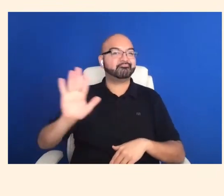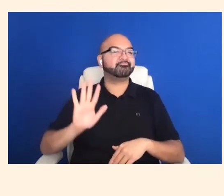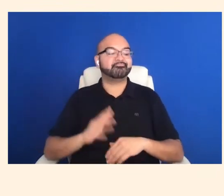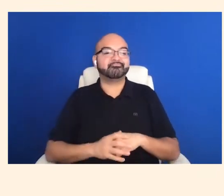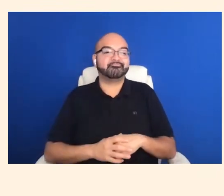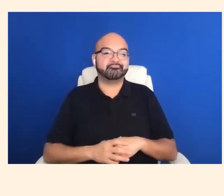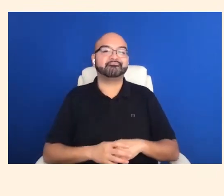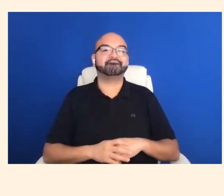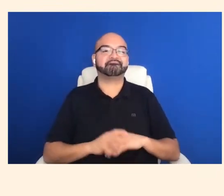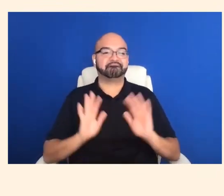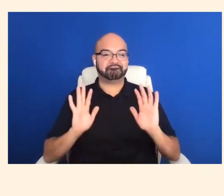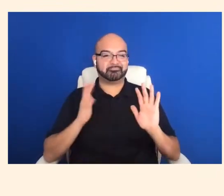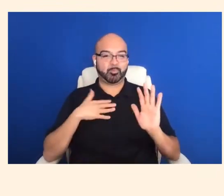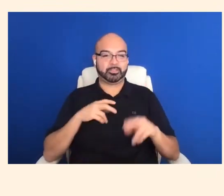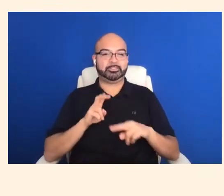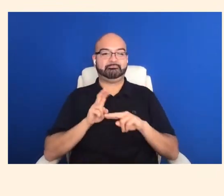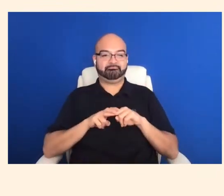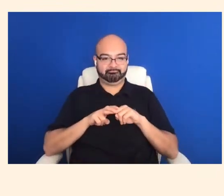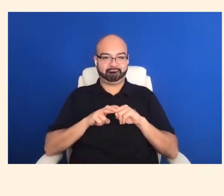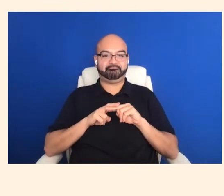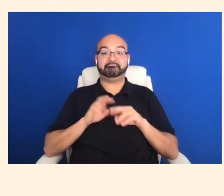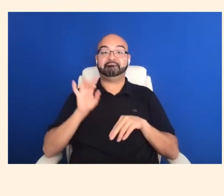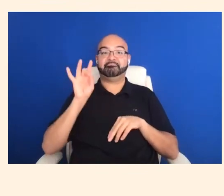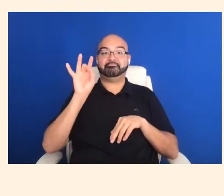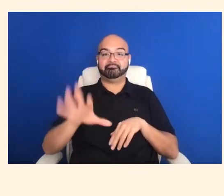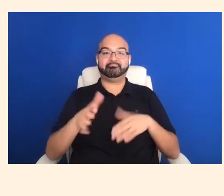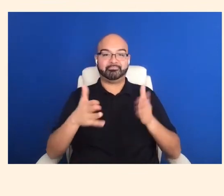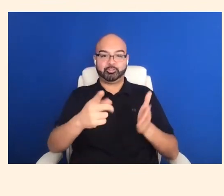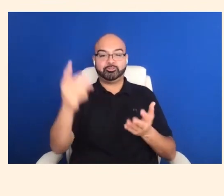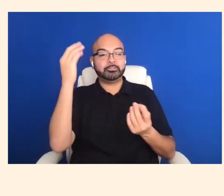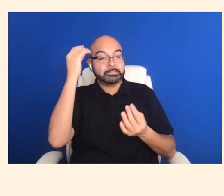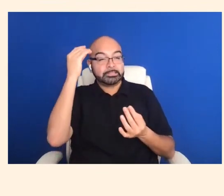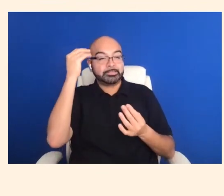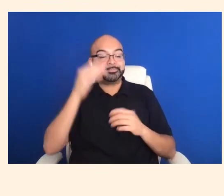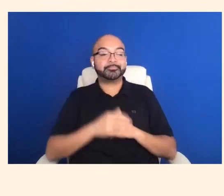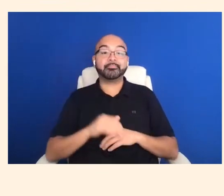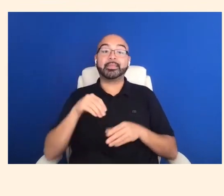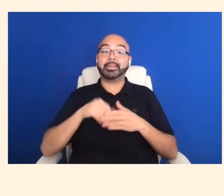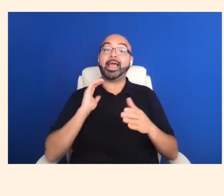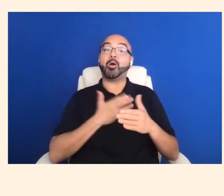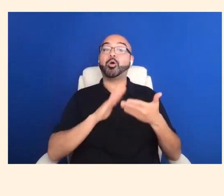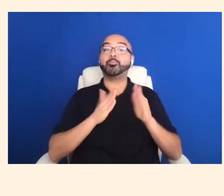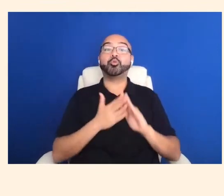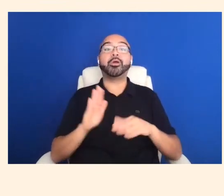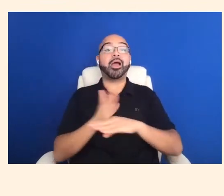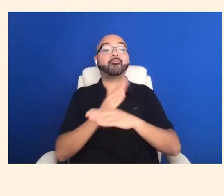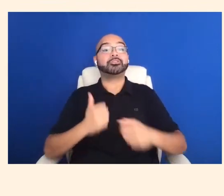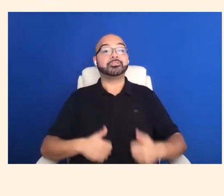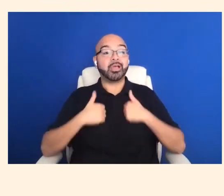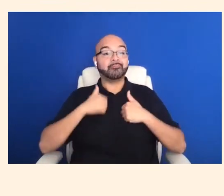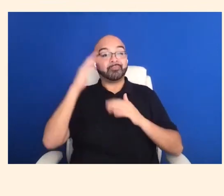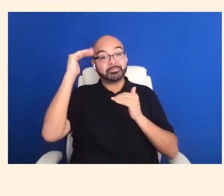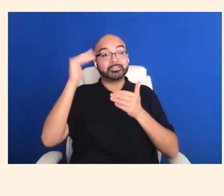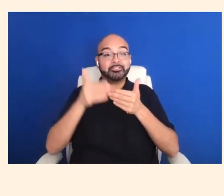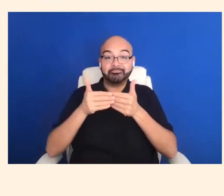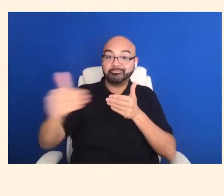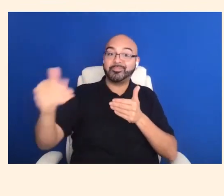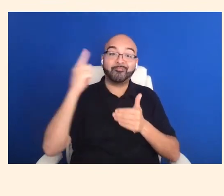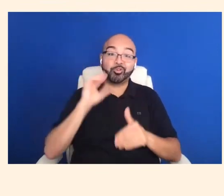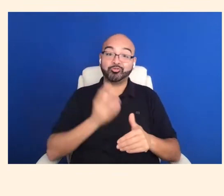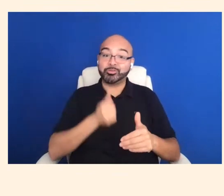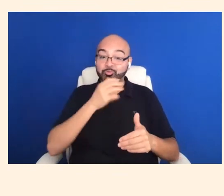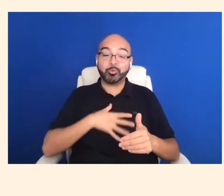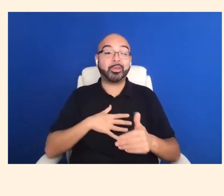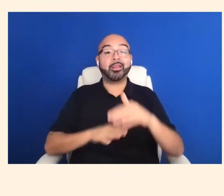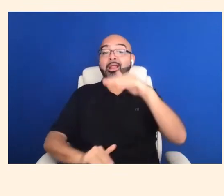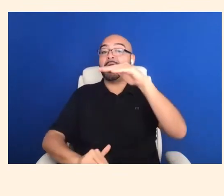I want to sit and leave that there for a second. In our community, the average life expectancy of a trans woman is